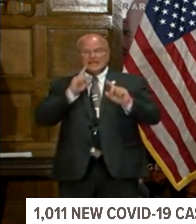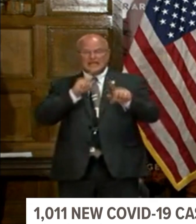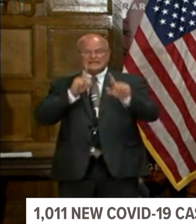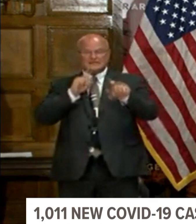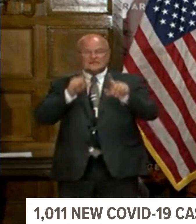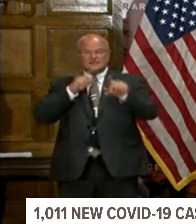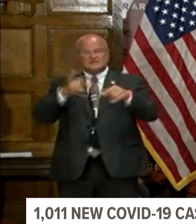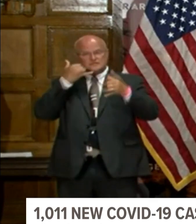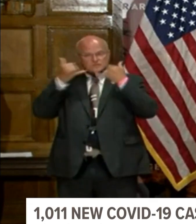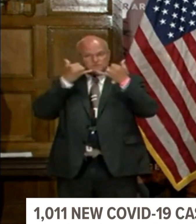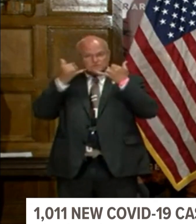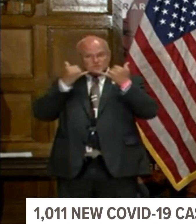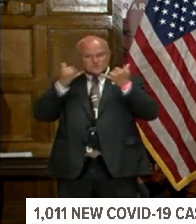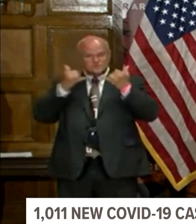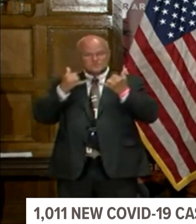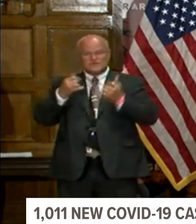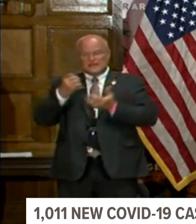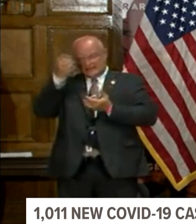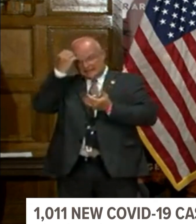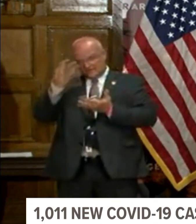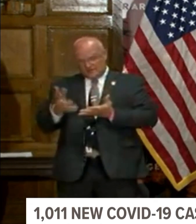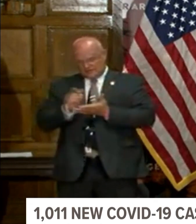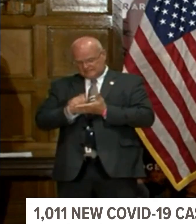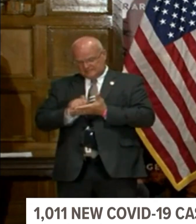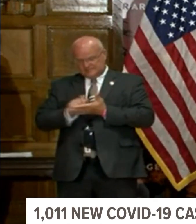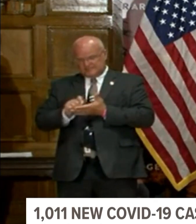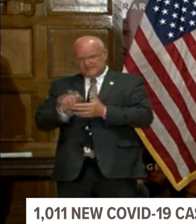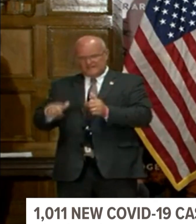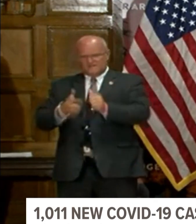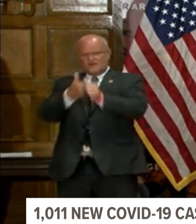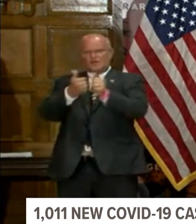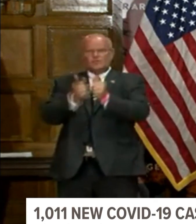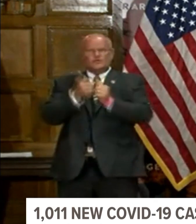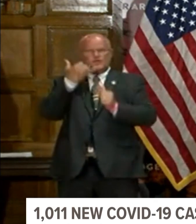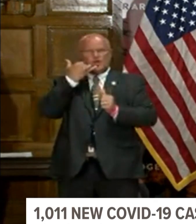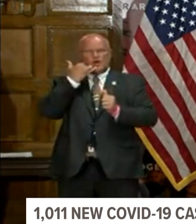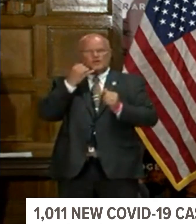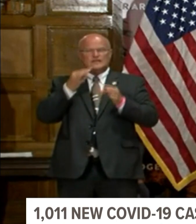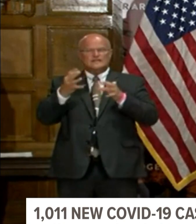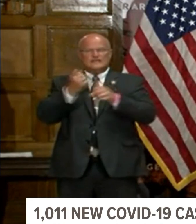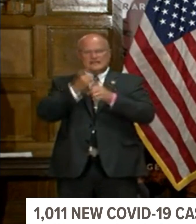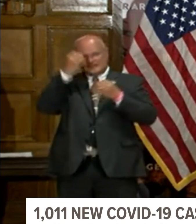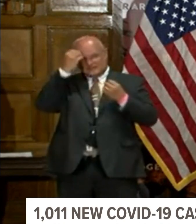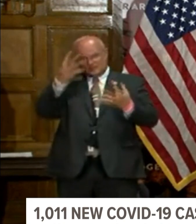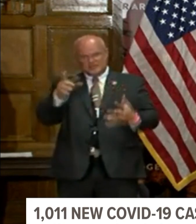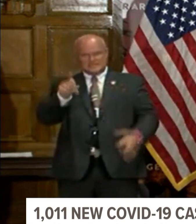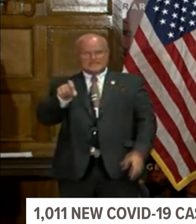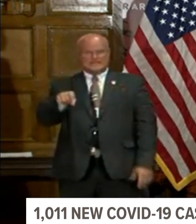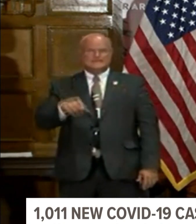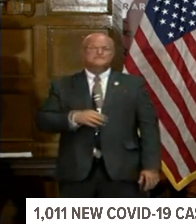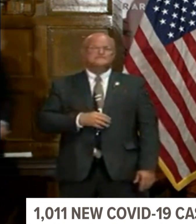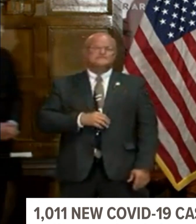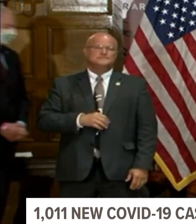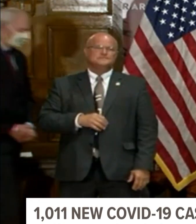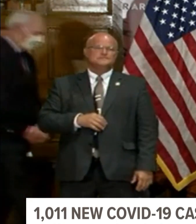answer the calls as they come in, take the information, and then follow back up with the callers once they get the information for them.